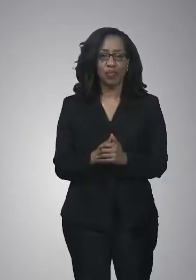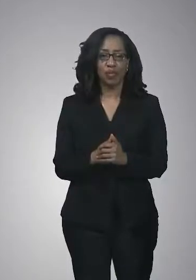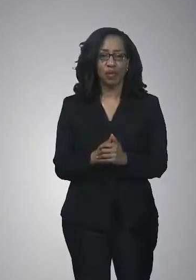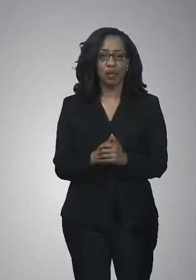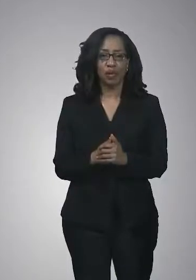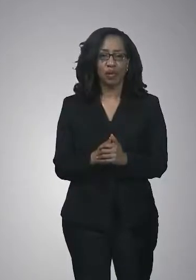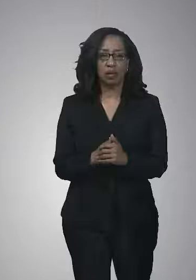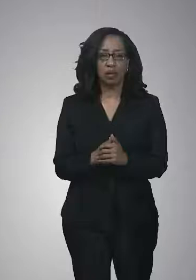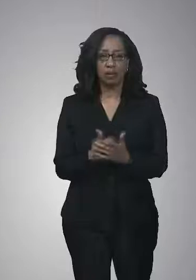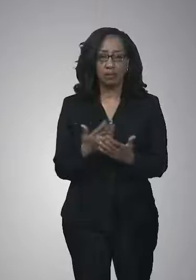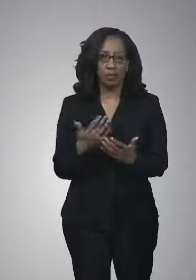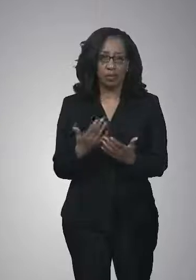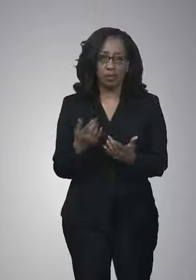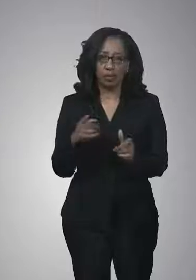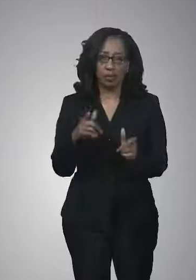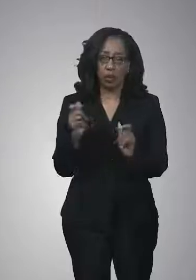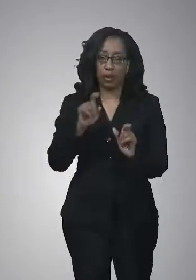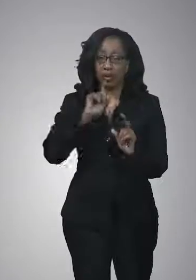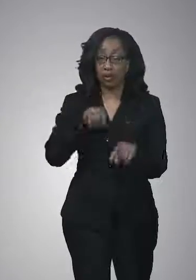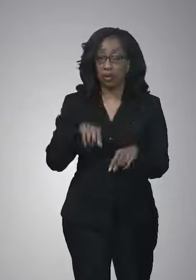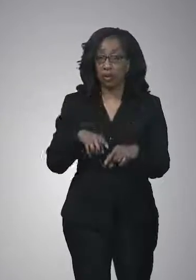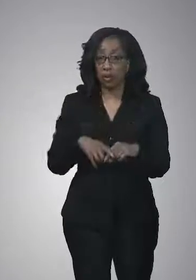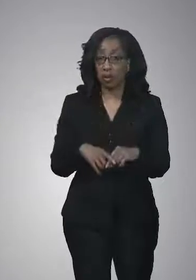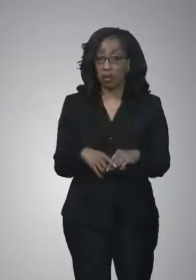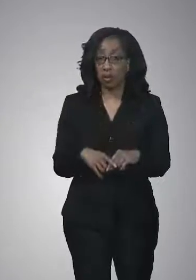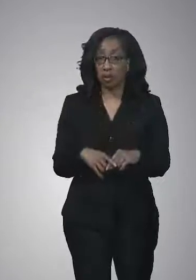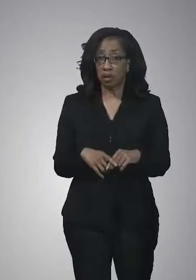maybe a quick answer, but can we assume masks